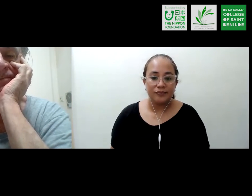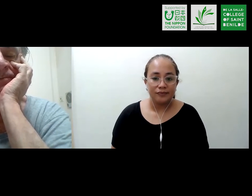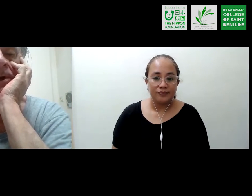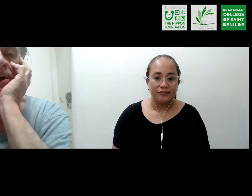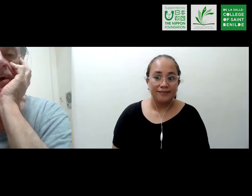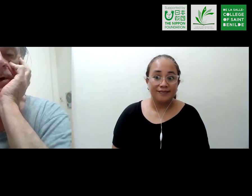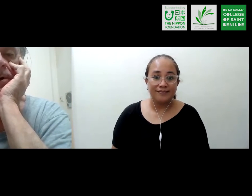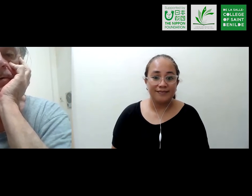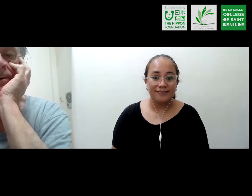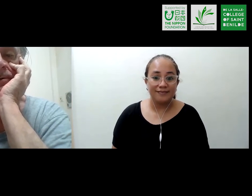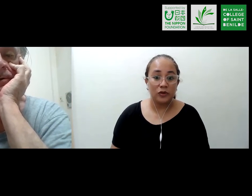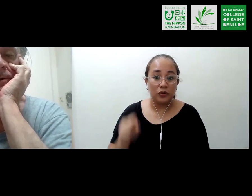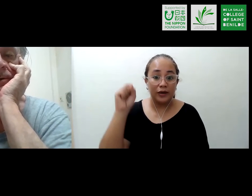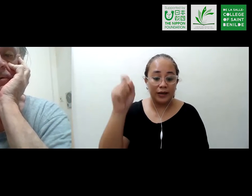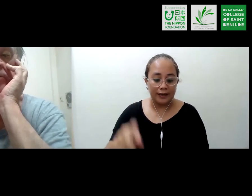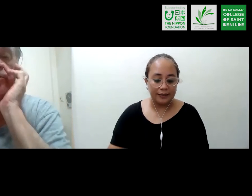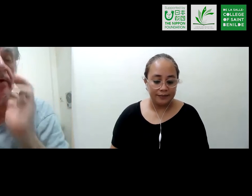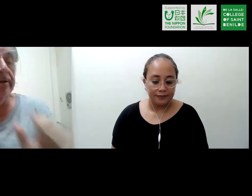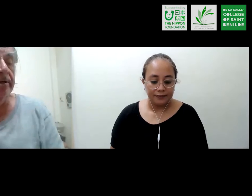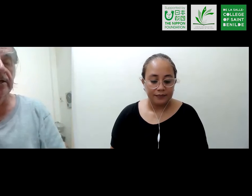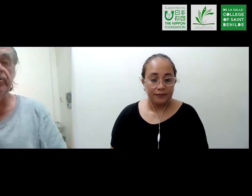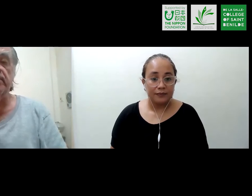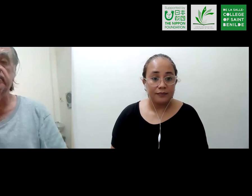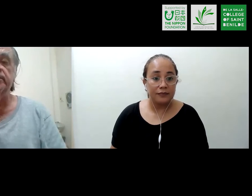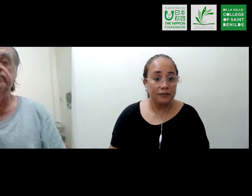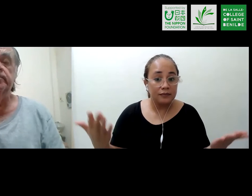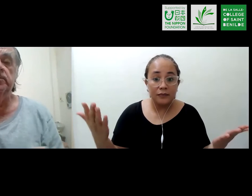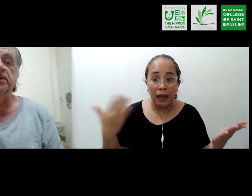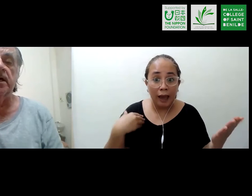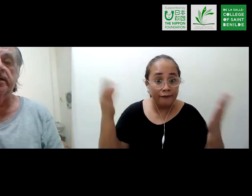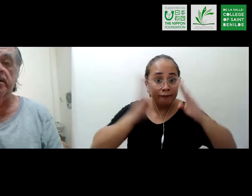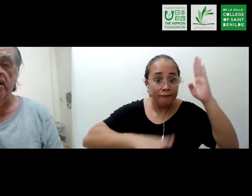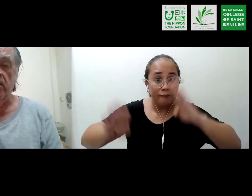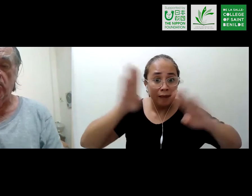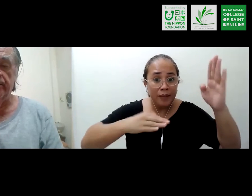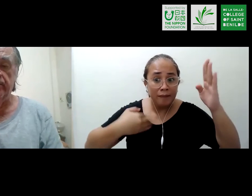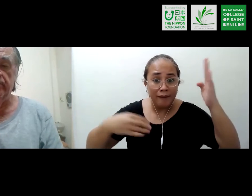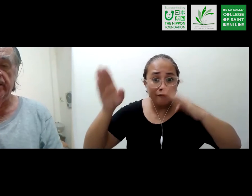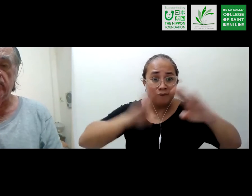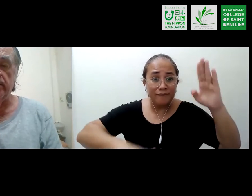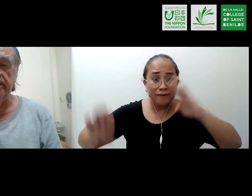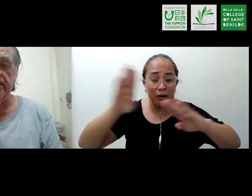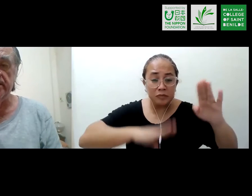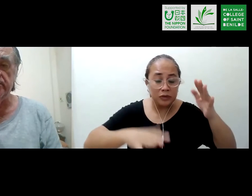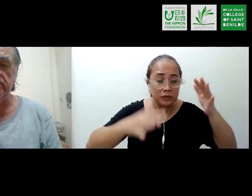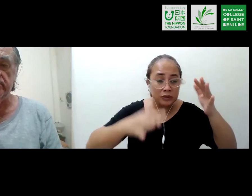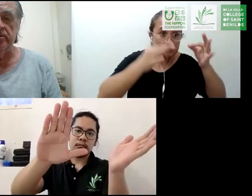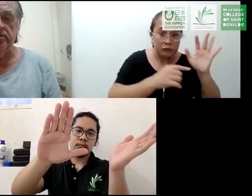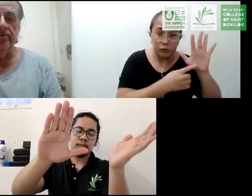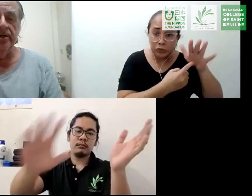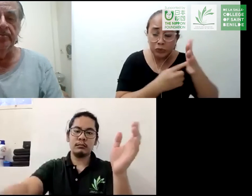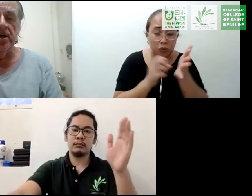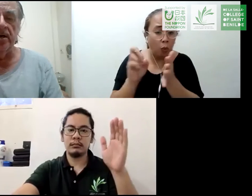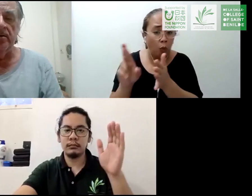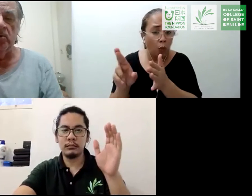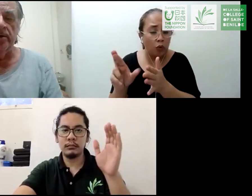Okay. All right. So do you run into any problems deciding whether you need orientation or whether